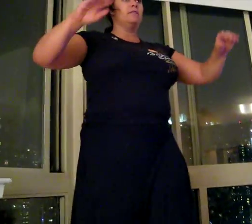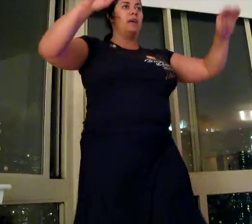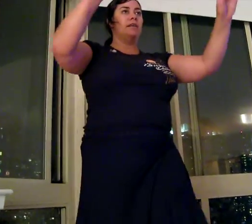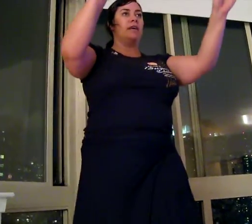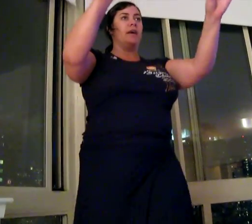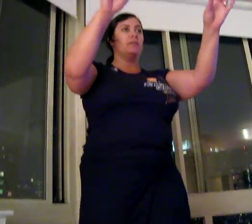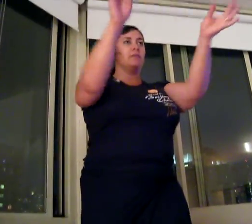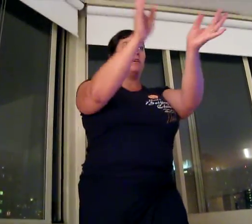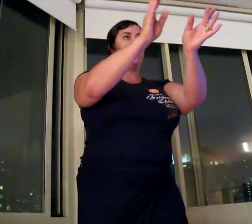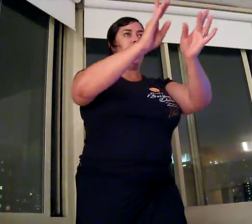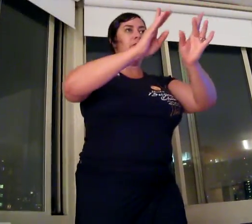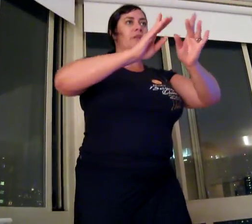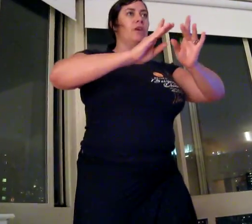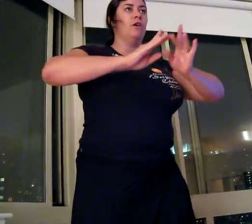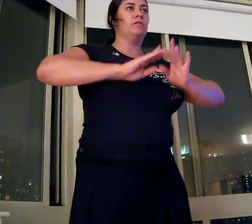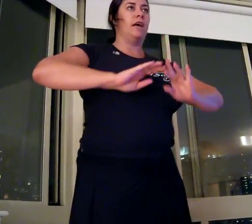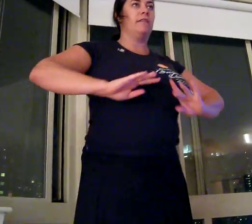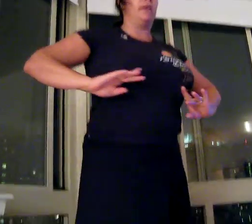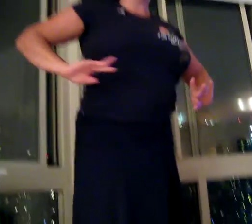like this, and then goes like this.